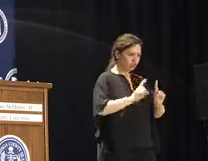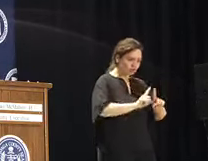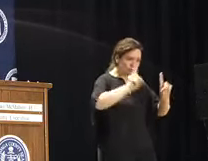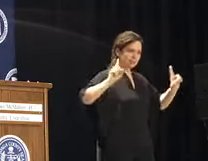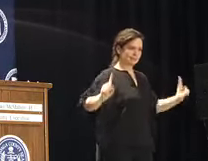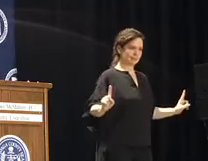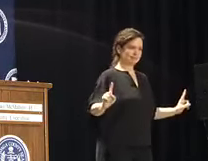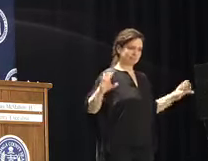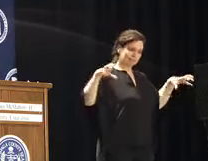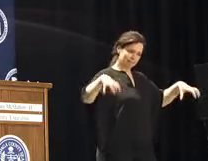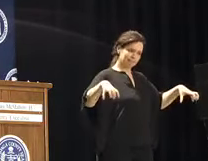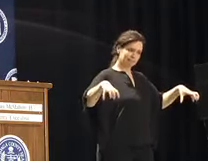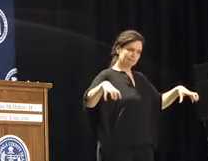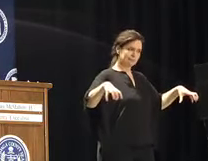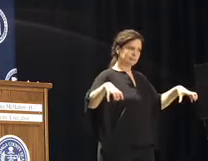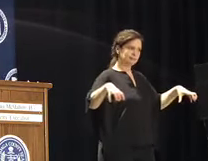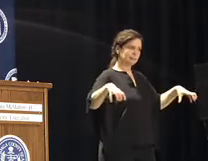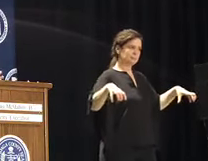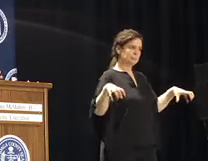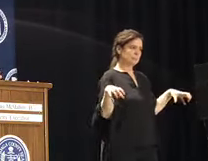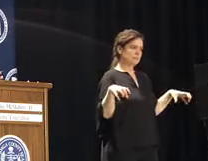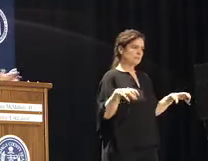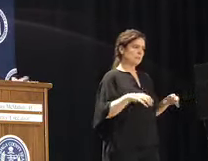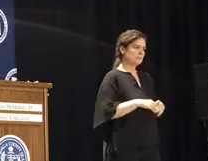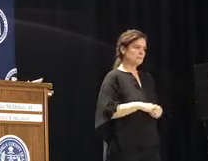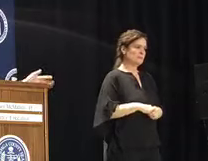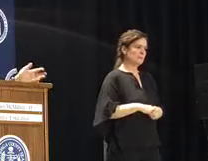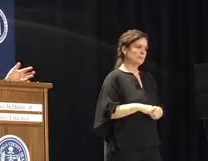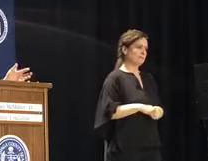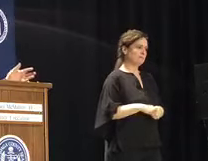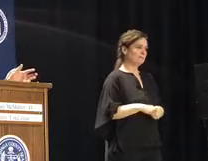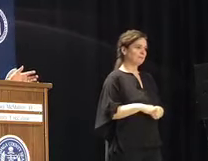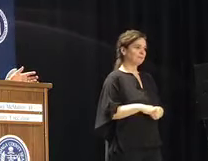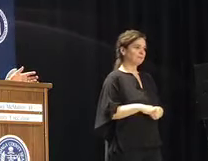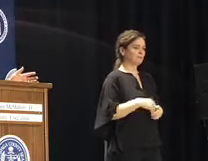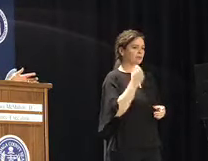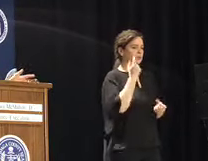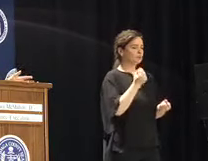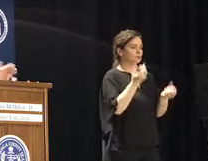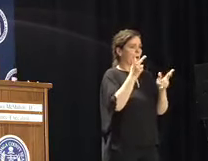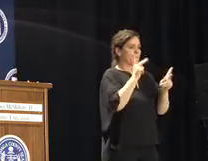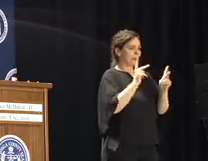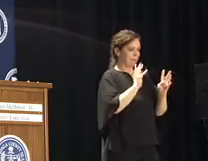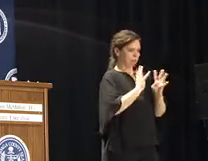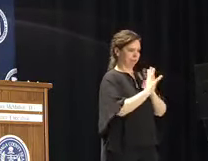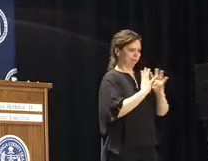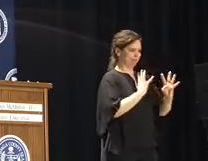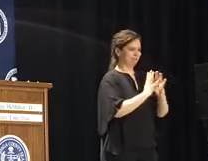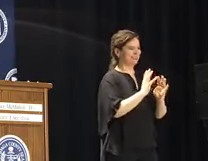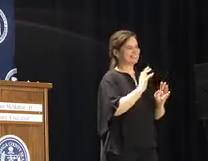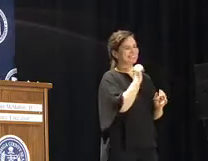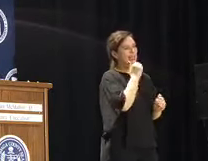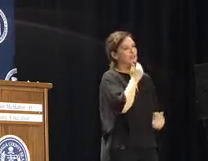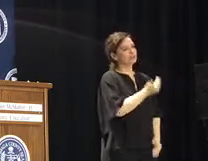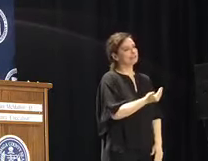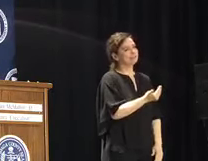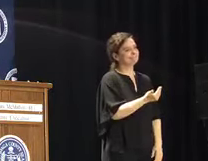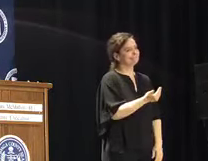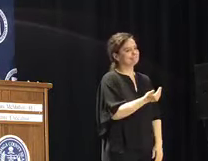they probably were too. But it's a different reality when there's so many people in a close proximity that you're exposing